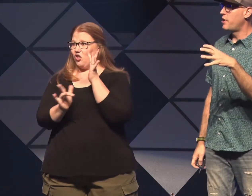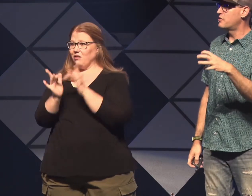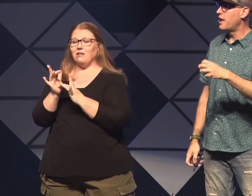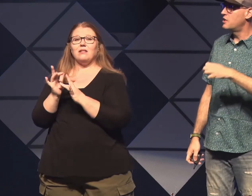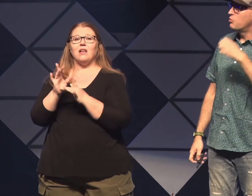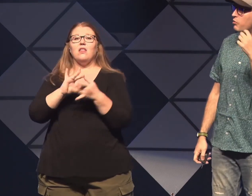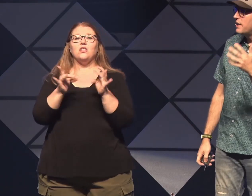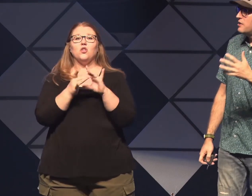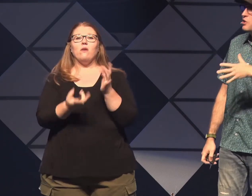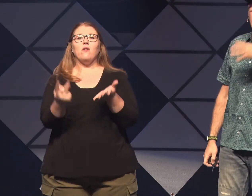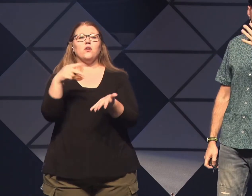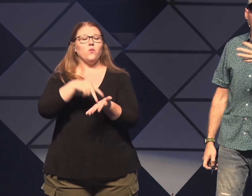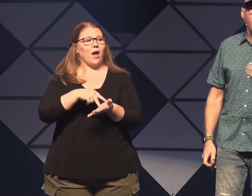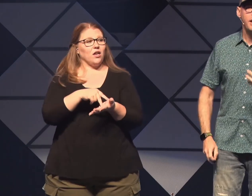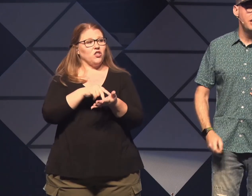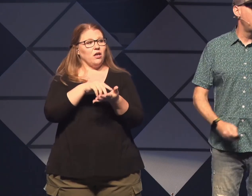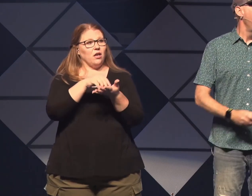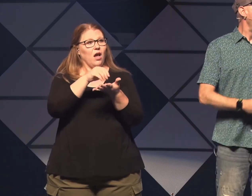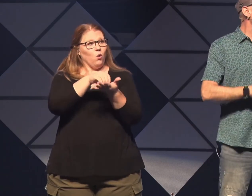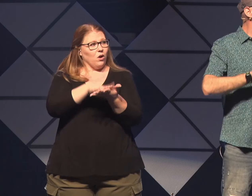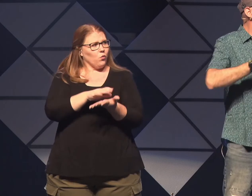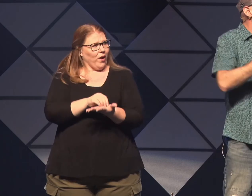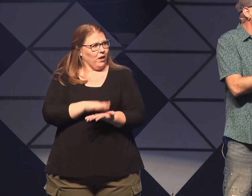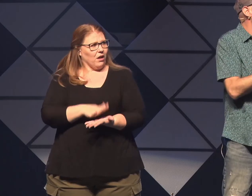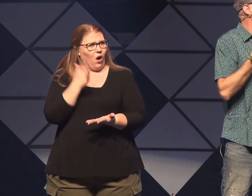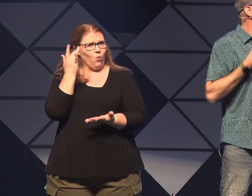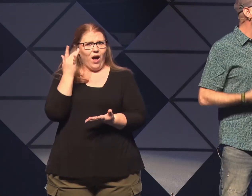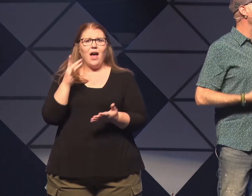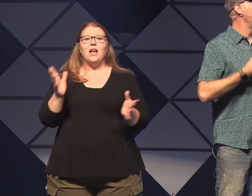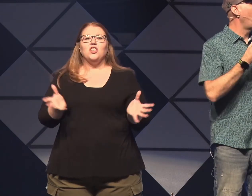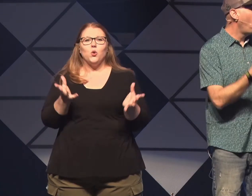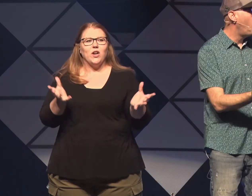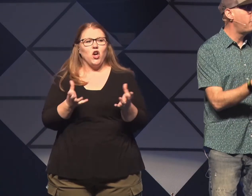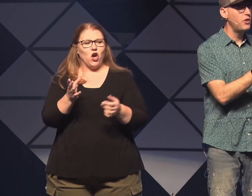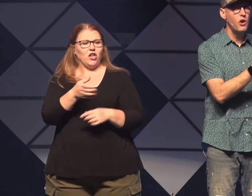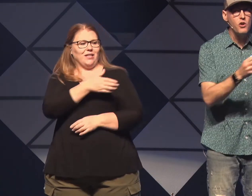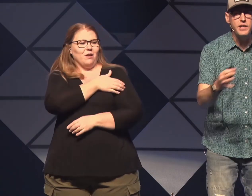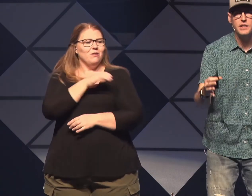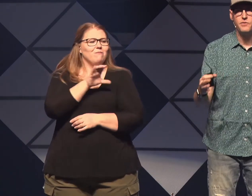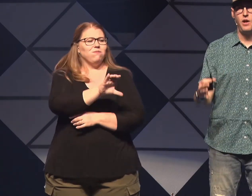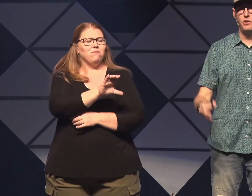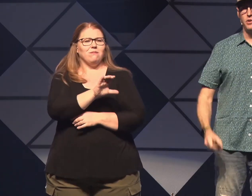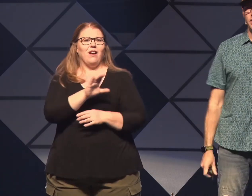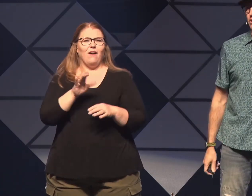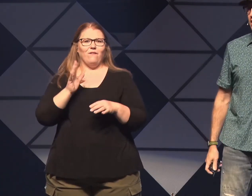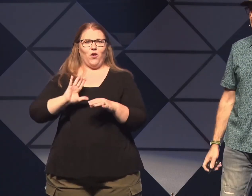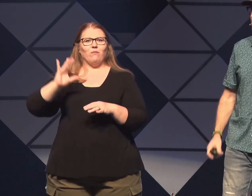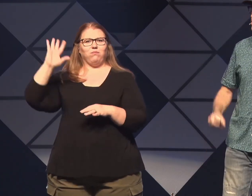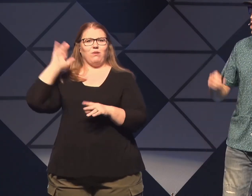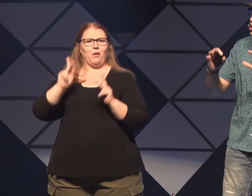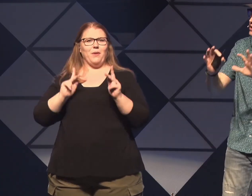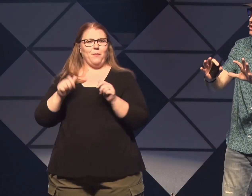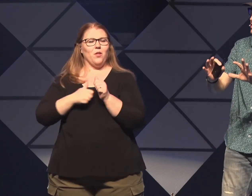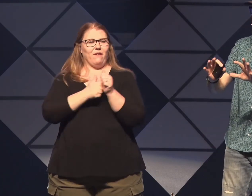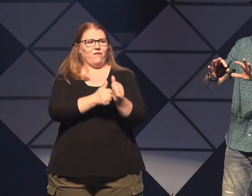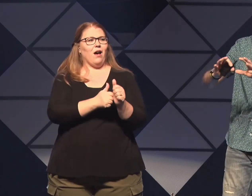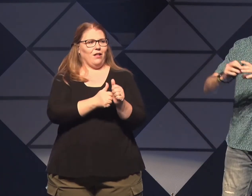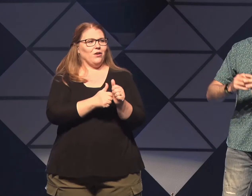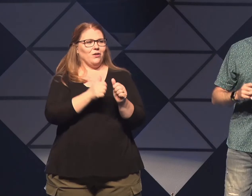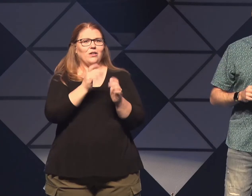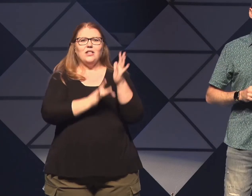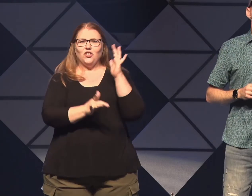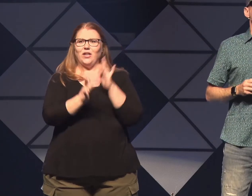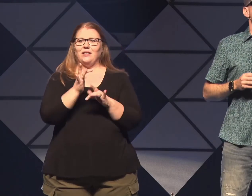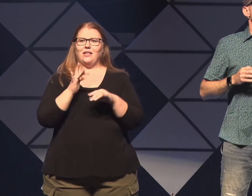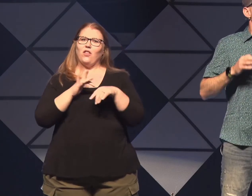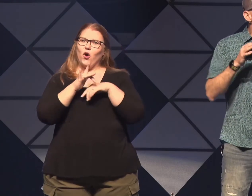stories of resurrection were written to encourage and to be a source of strength and hope for the earliest followers of Jesus, those early Christian